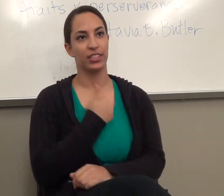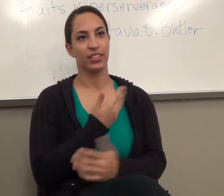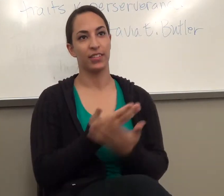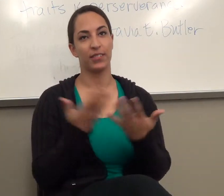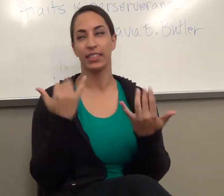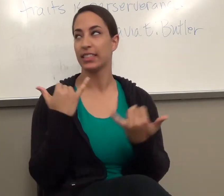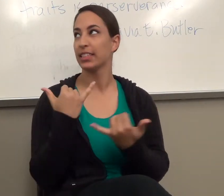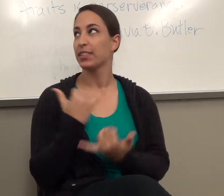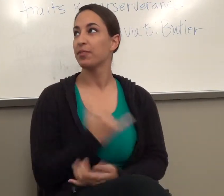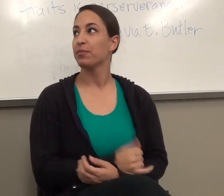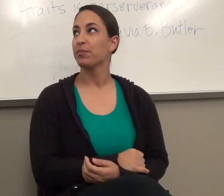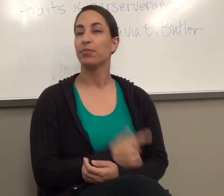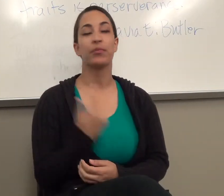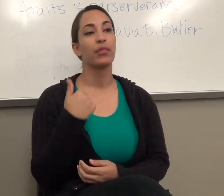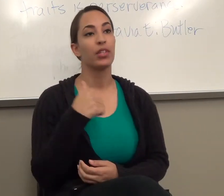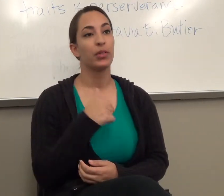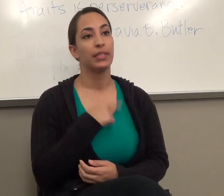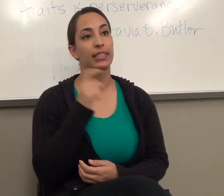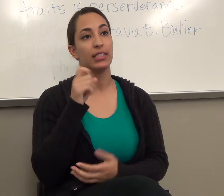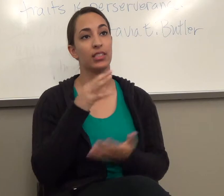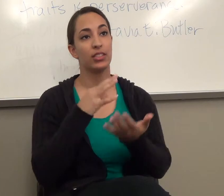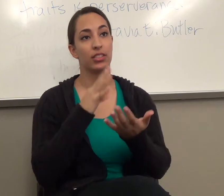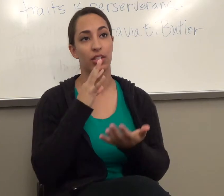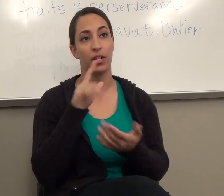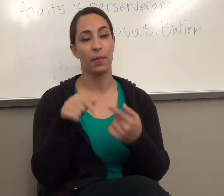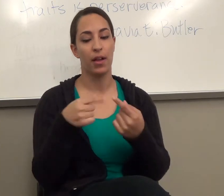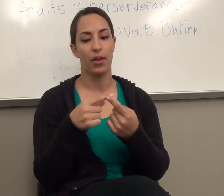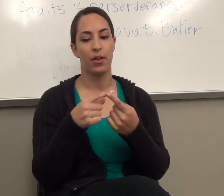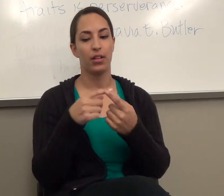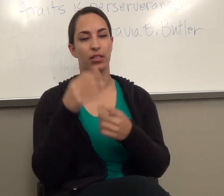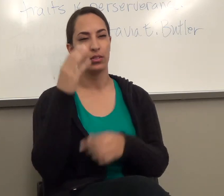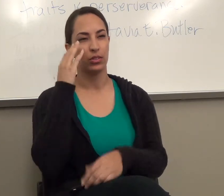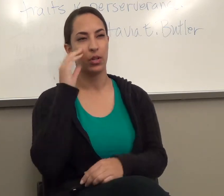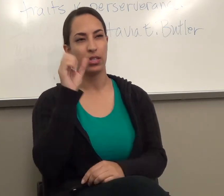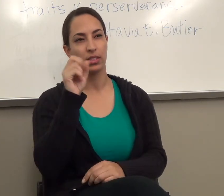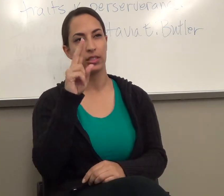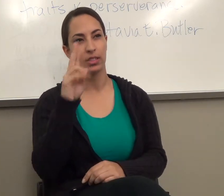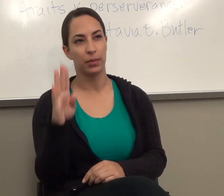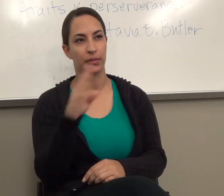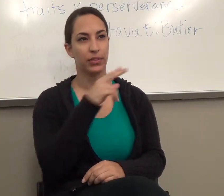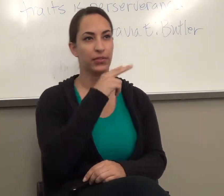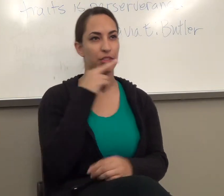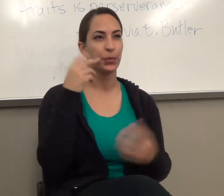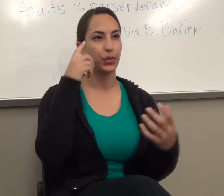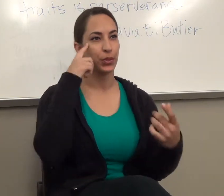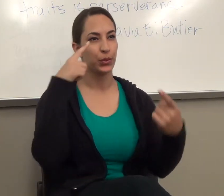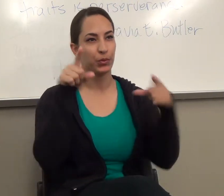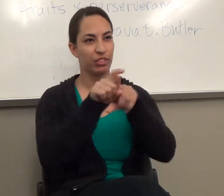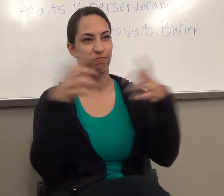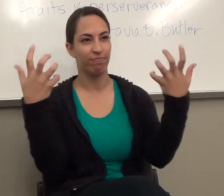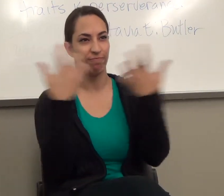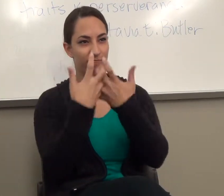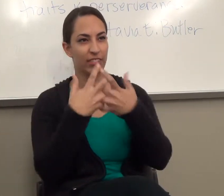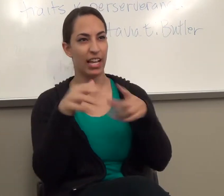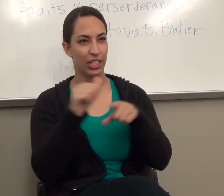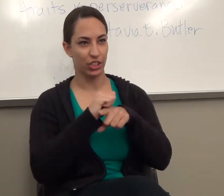We need to talk about this subject-verb agreement exercise. And I was